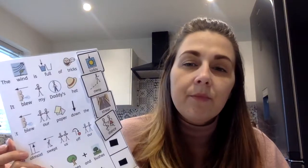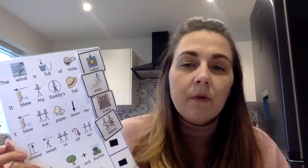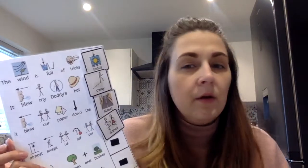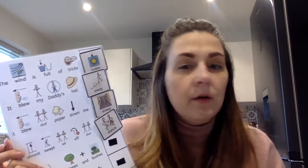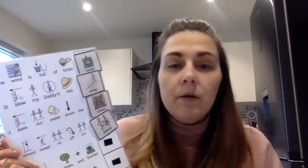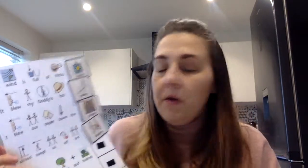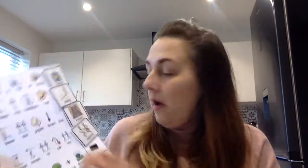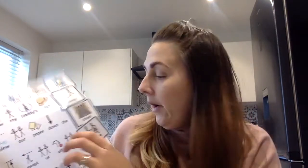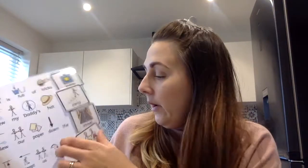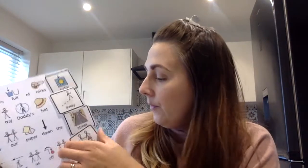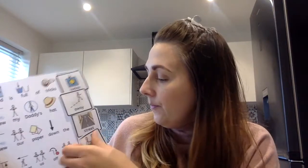No.